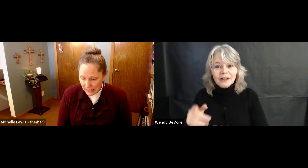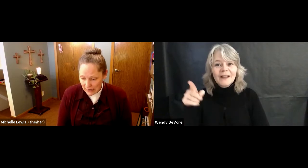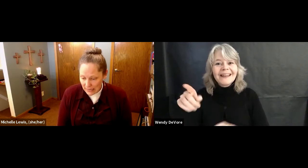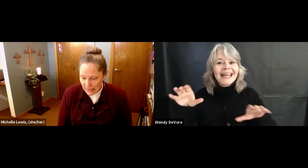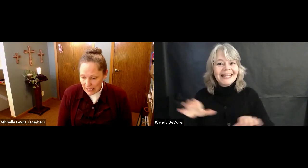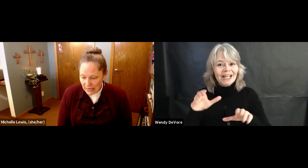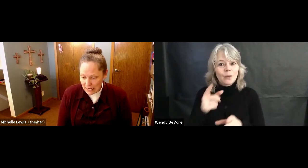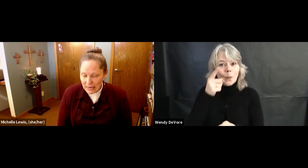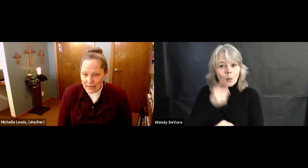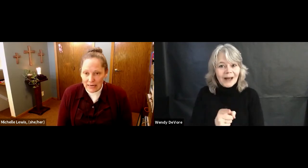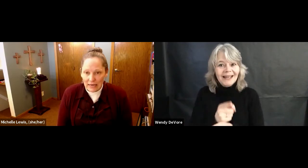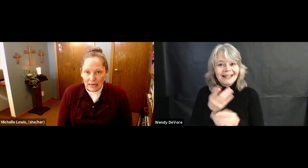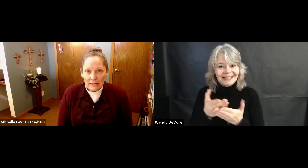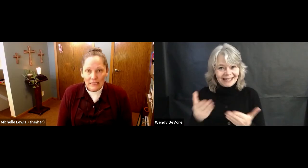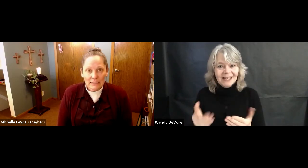thing